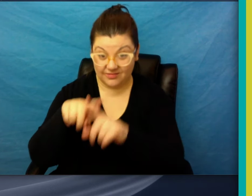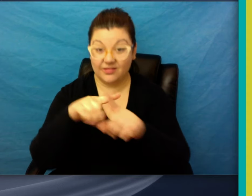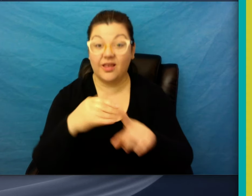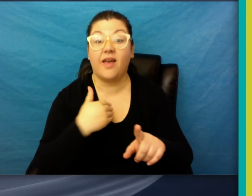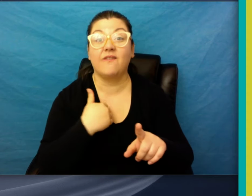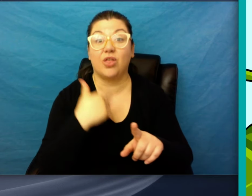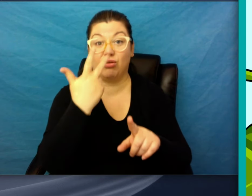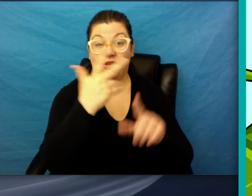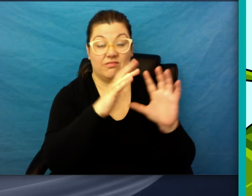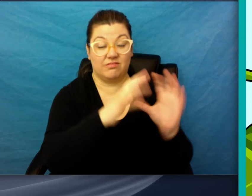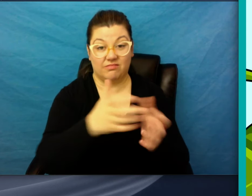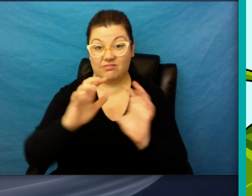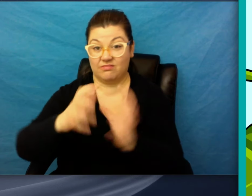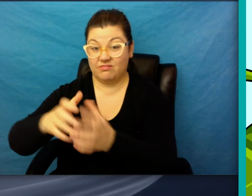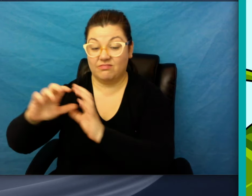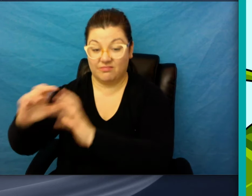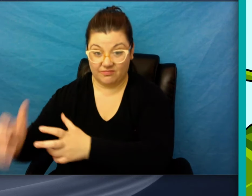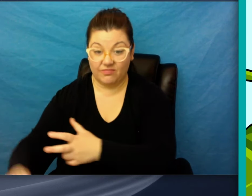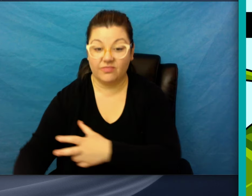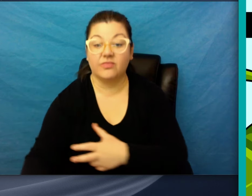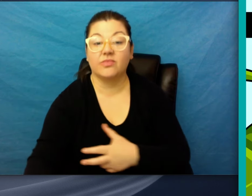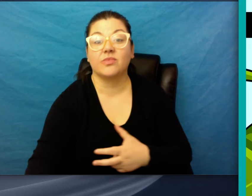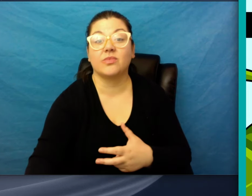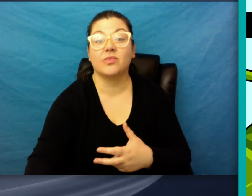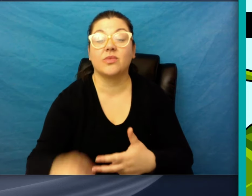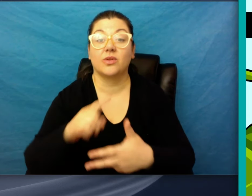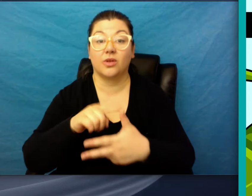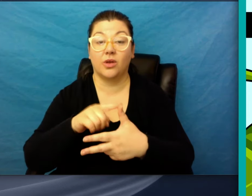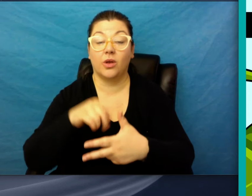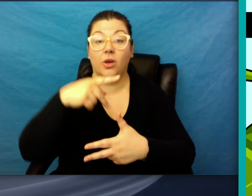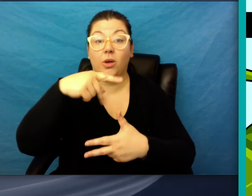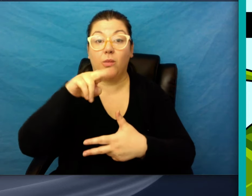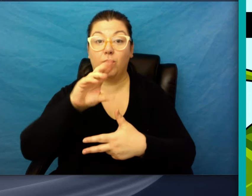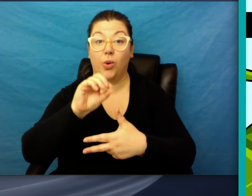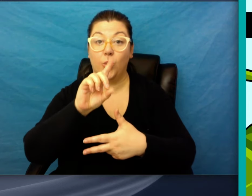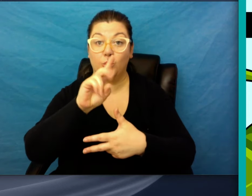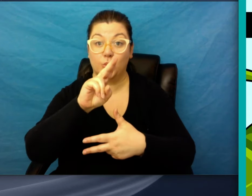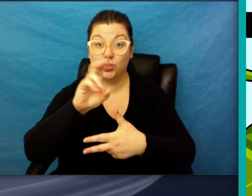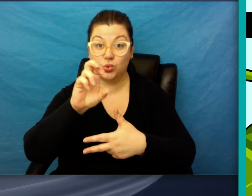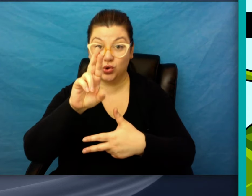decomposers. Plants make up the bulk of the world's producers.